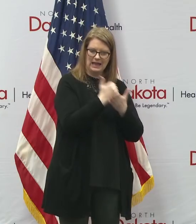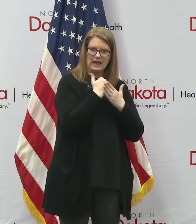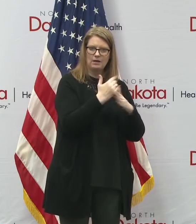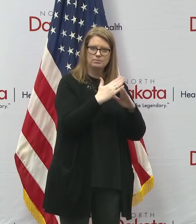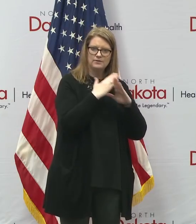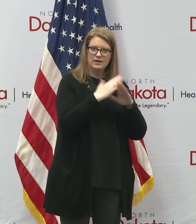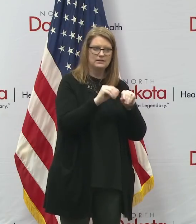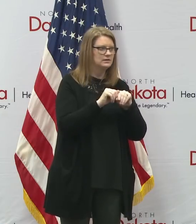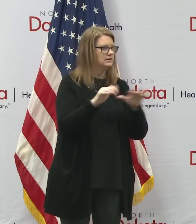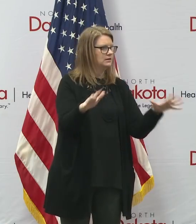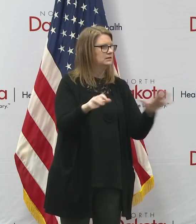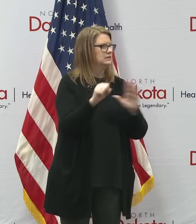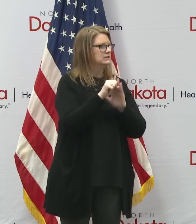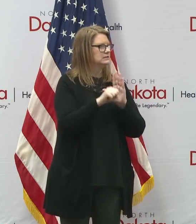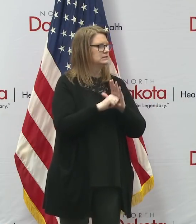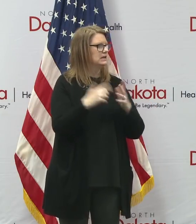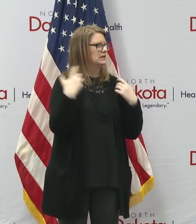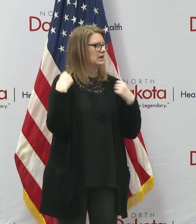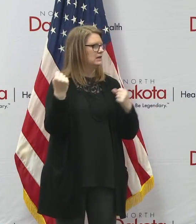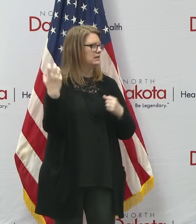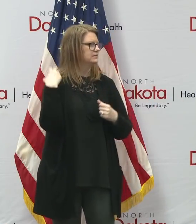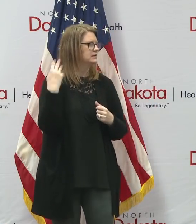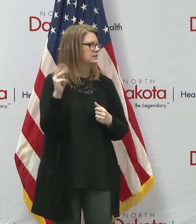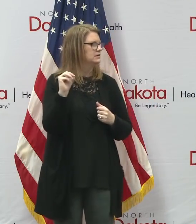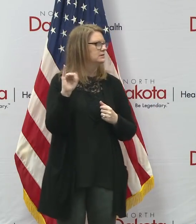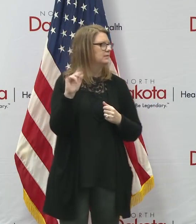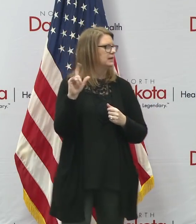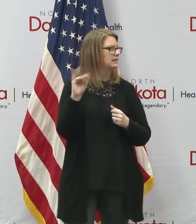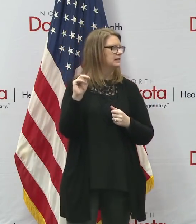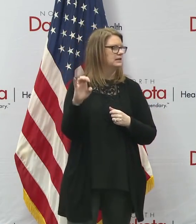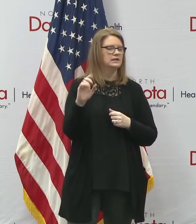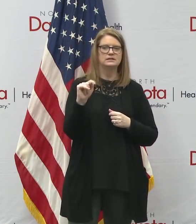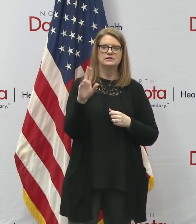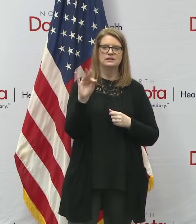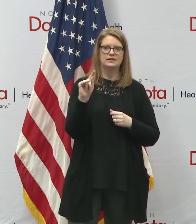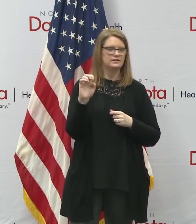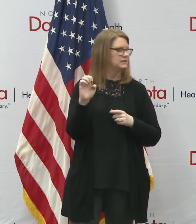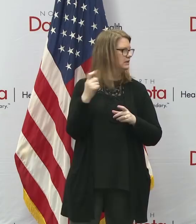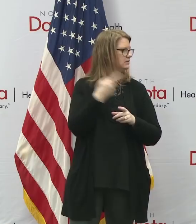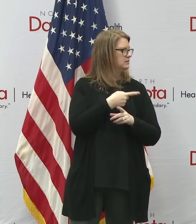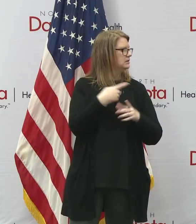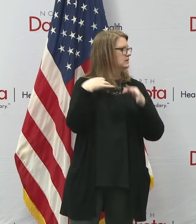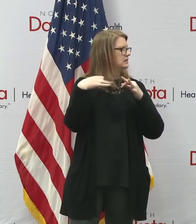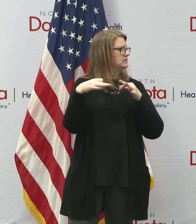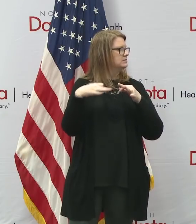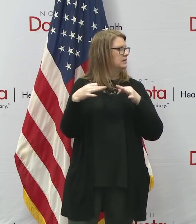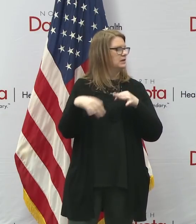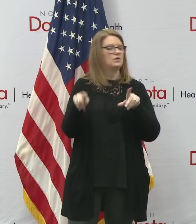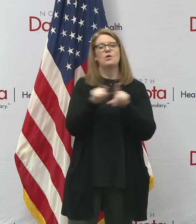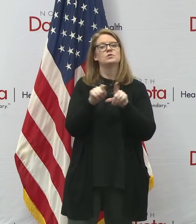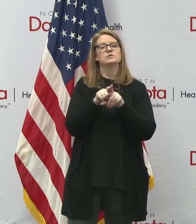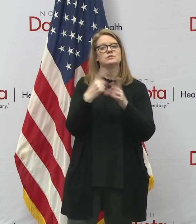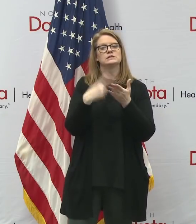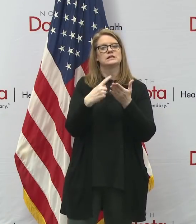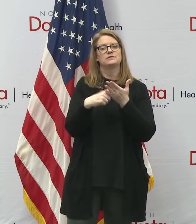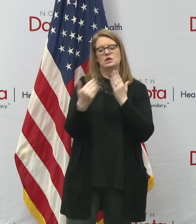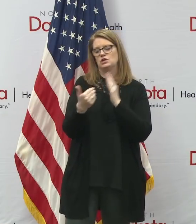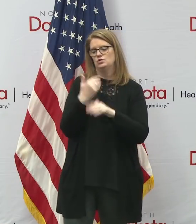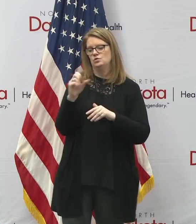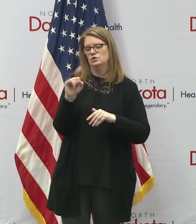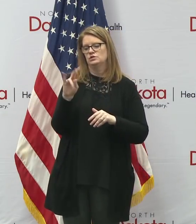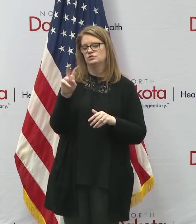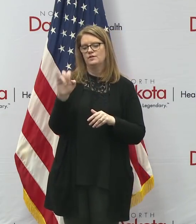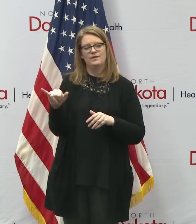I invite State Health Officer Mylynn Tufte to explain that action, and then also talk about a new survey and a couple